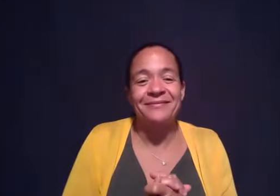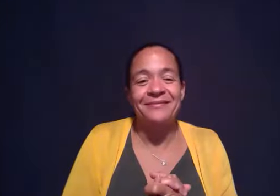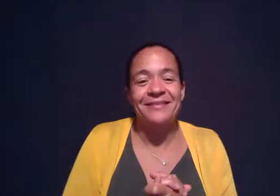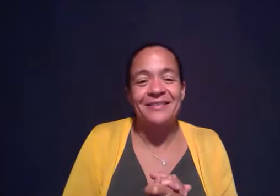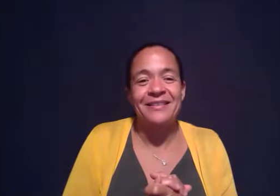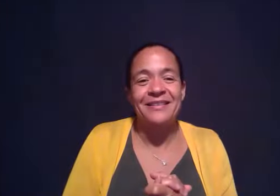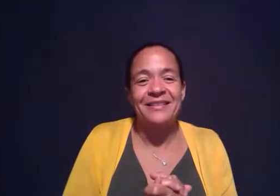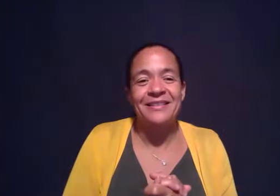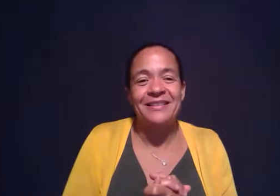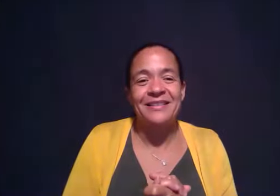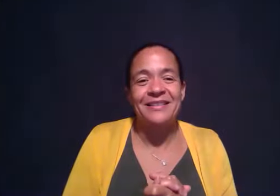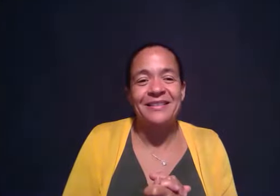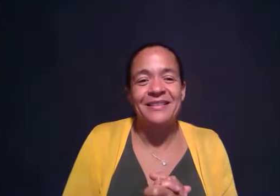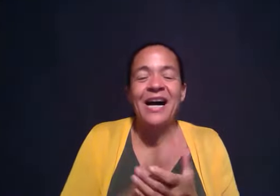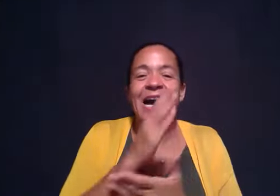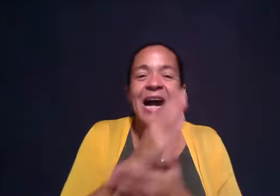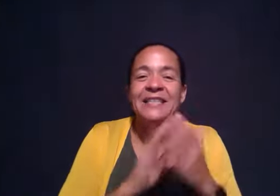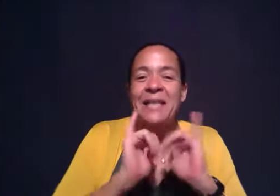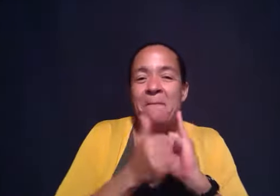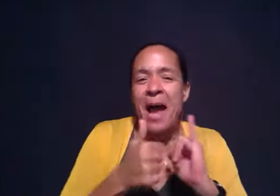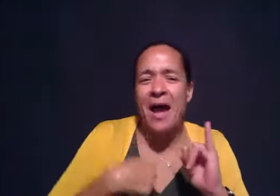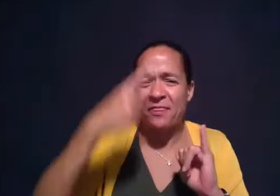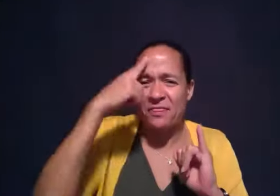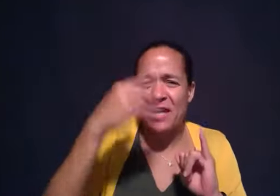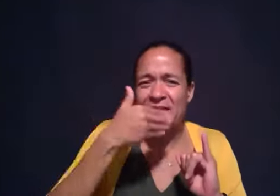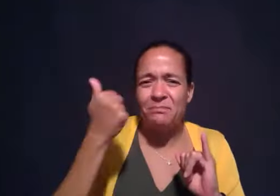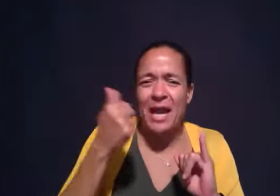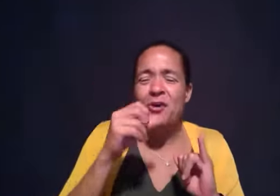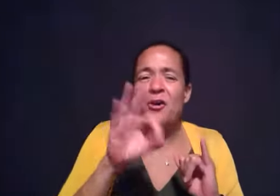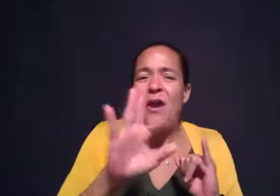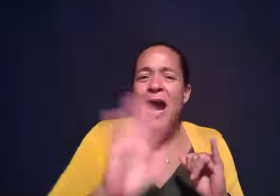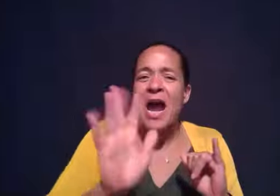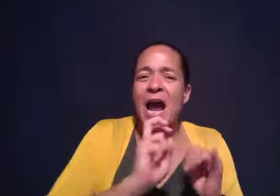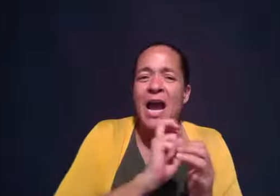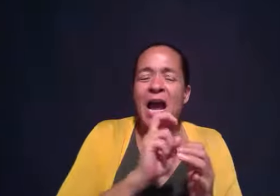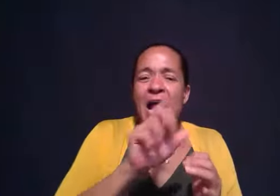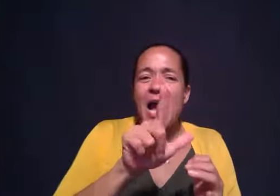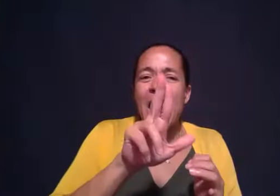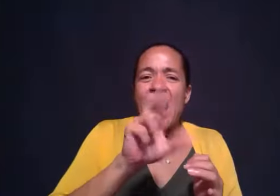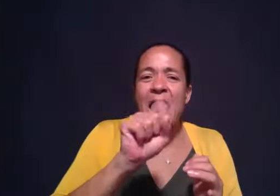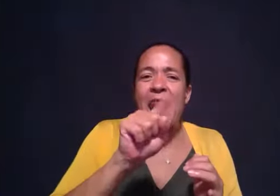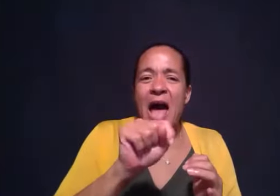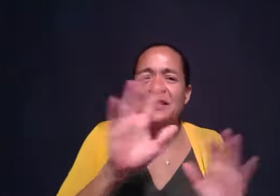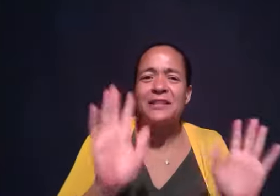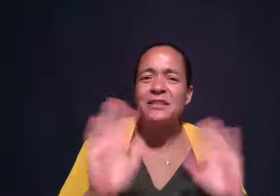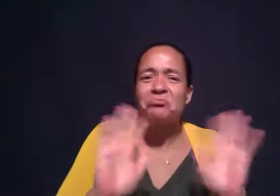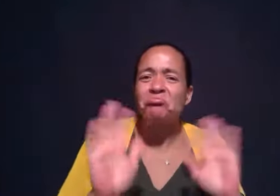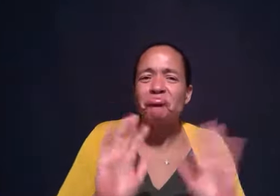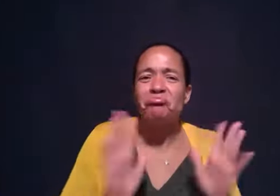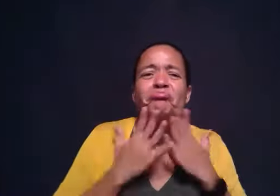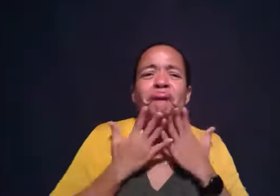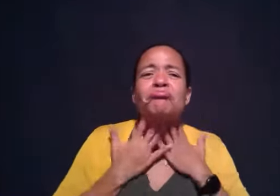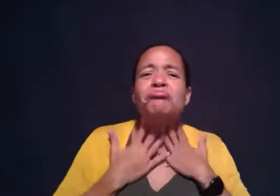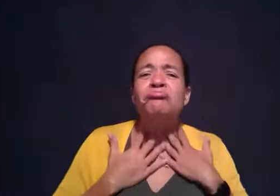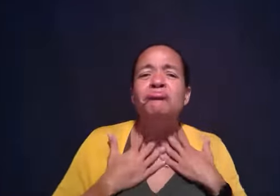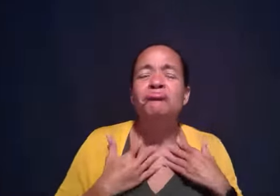Somehow I think it sounds better if I say, oh, it wasn't a lust thing. It was more transactional than that. But it doesn't sound better.